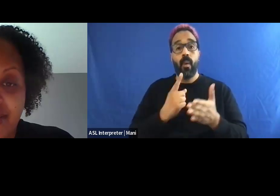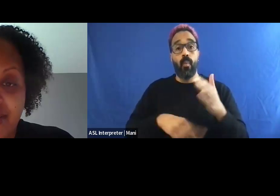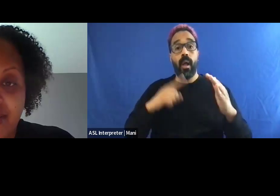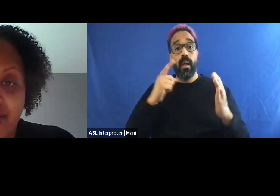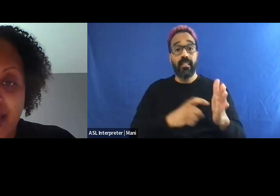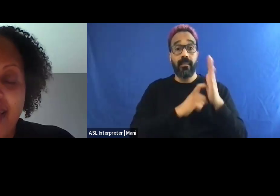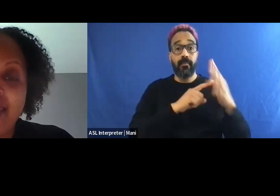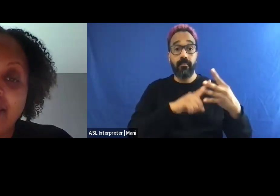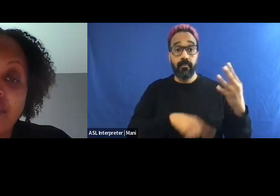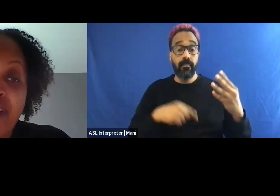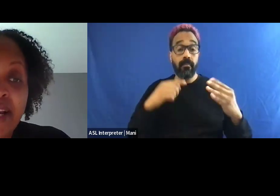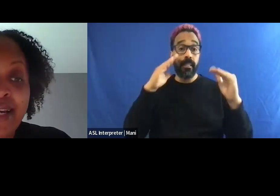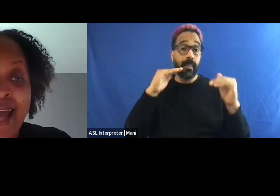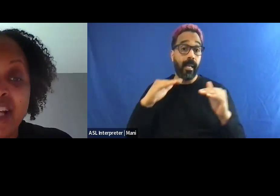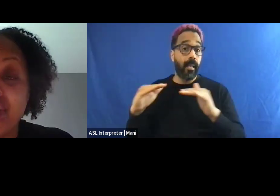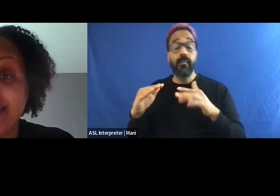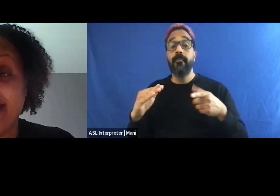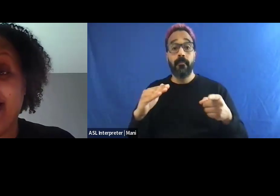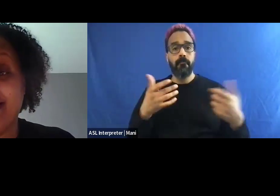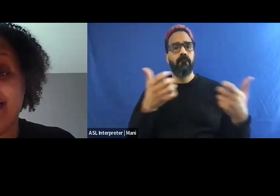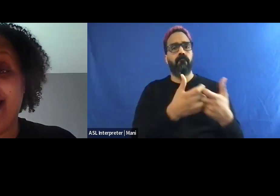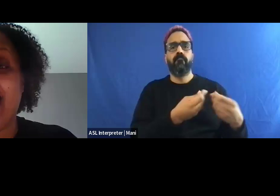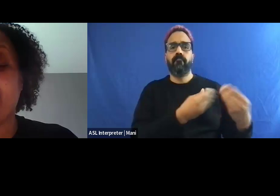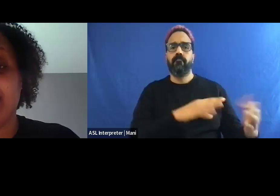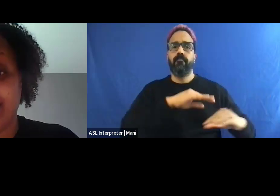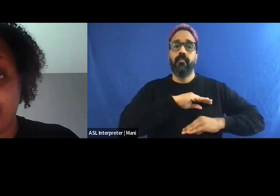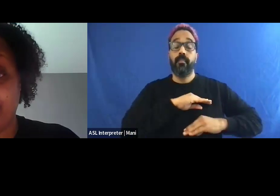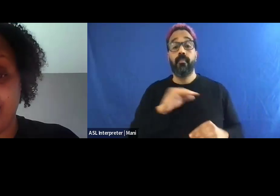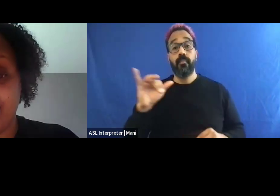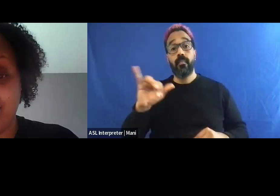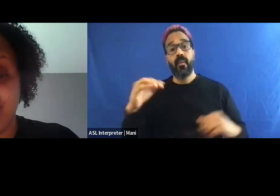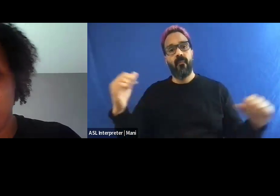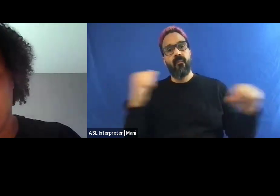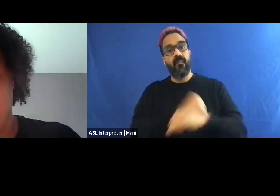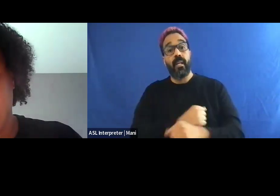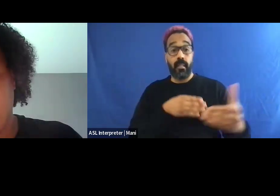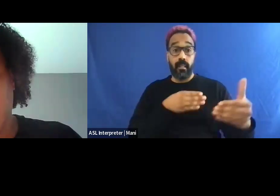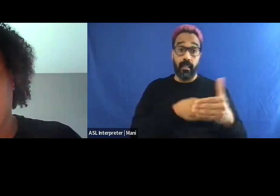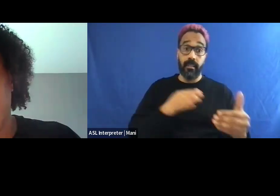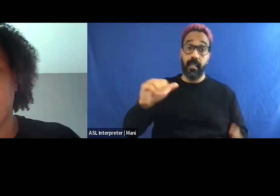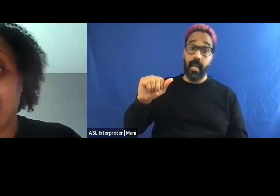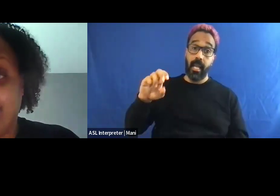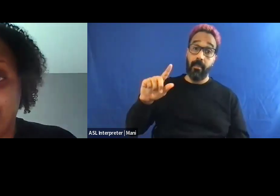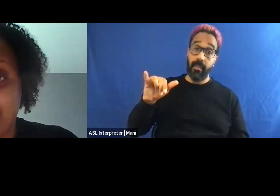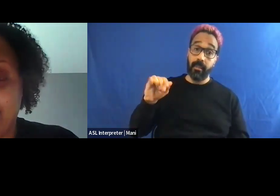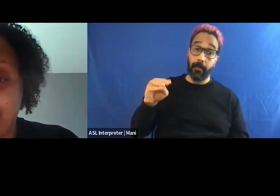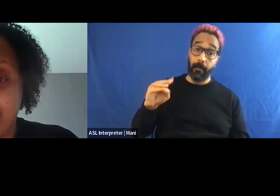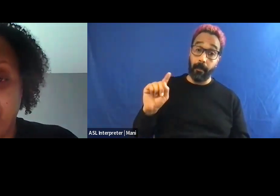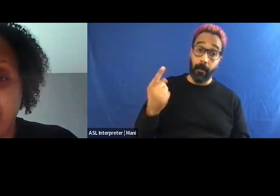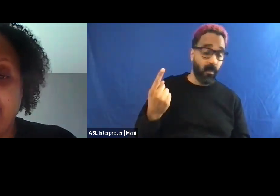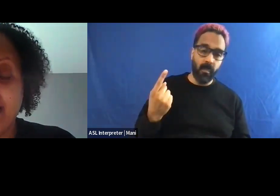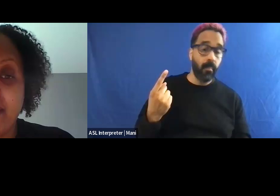expectations, and that they're fighting not just against ableism, but all